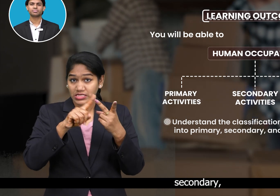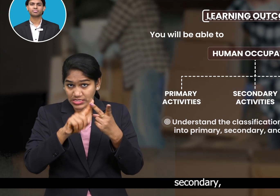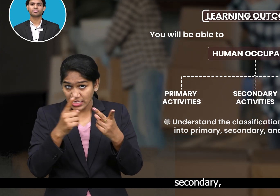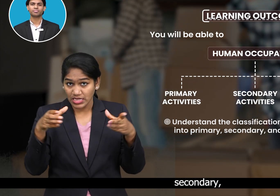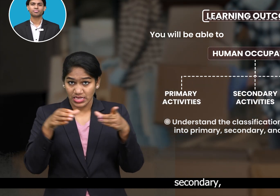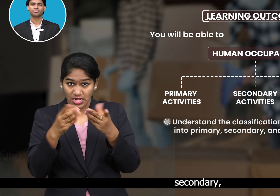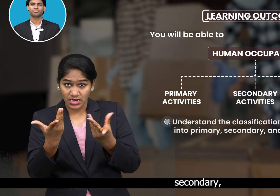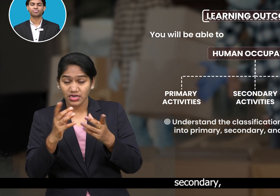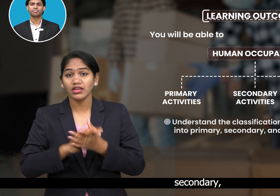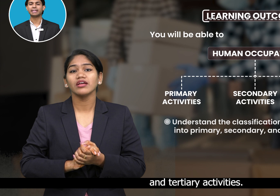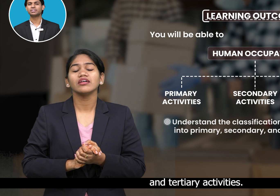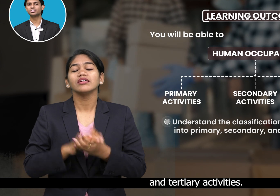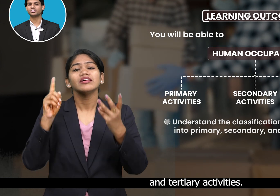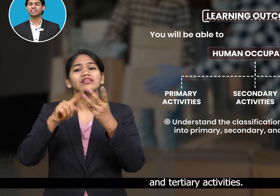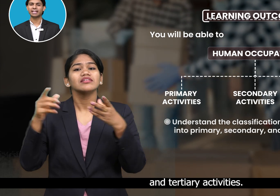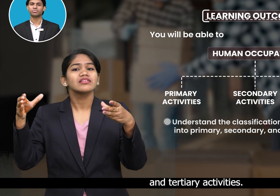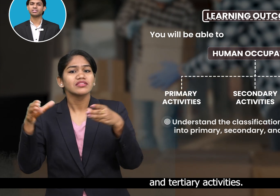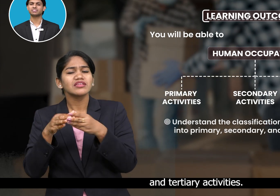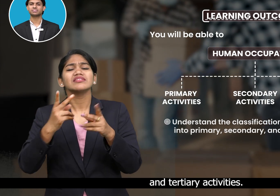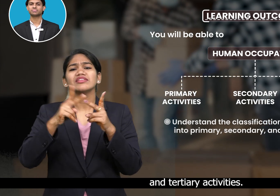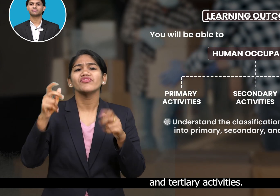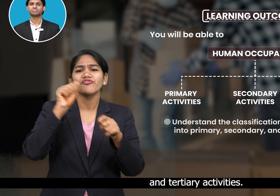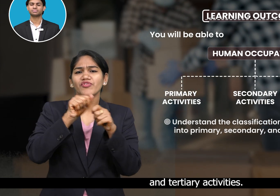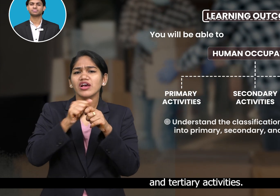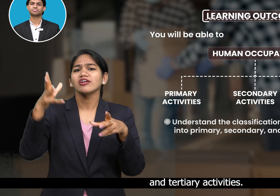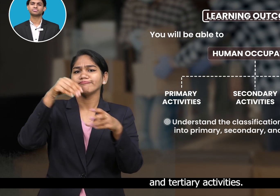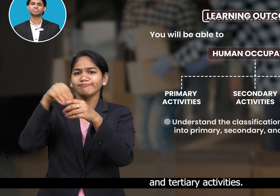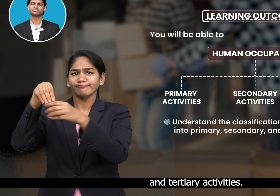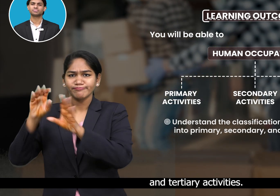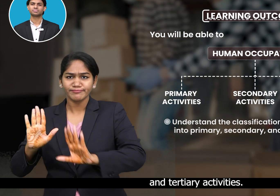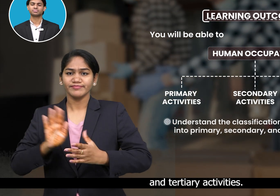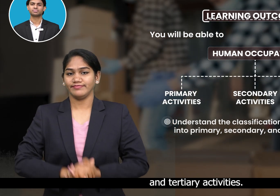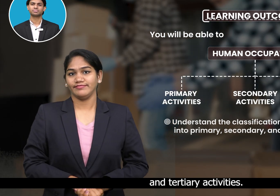secondary, and tertiary activities.